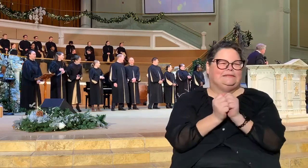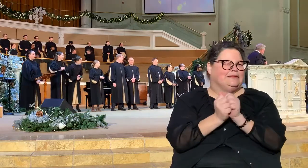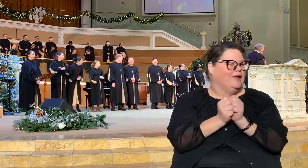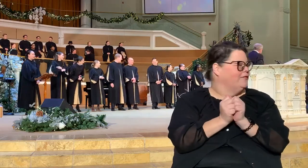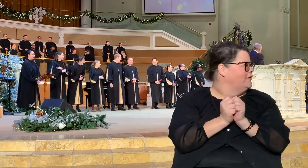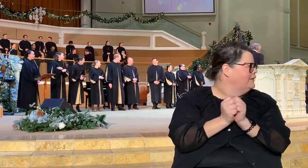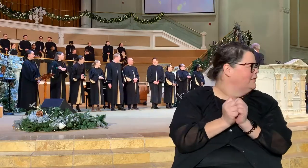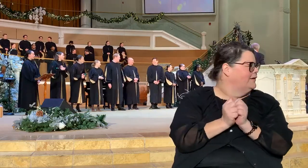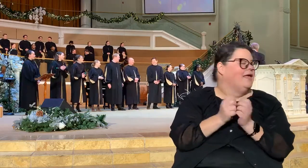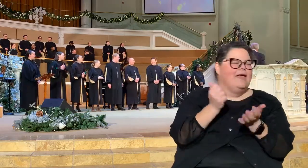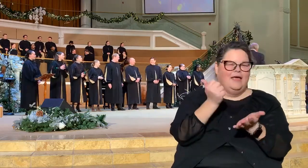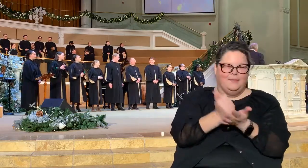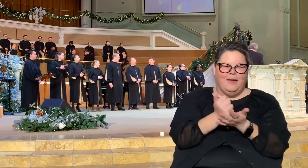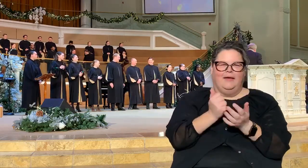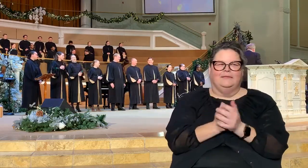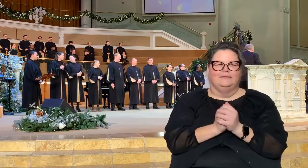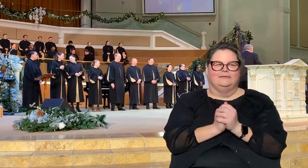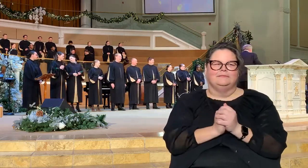Woo-hoo!